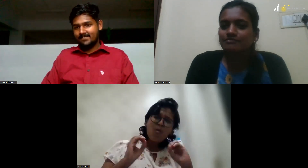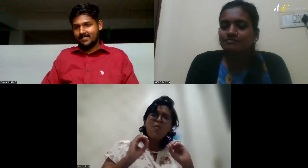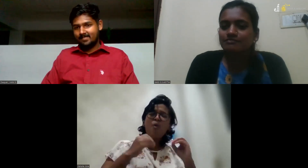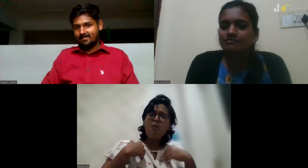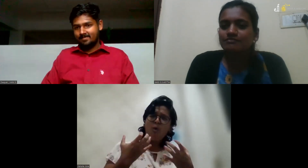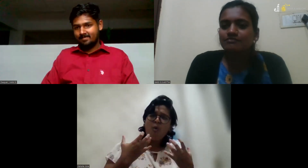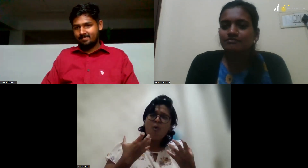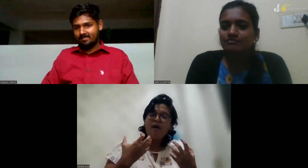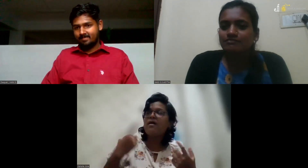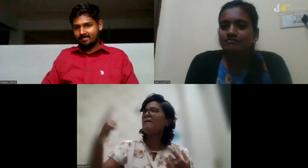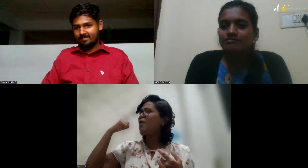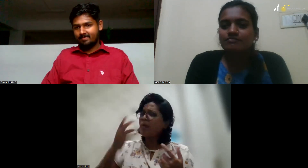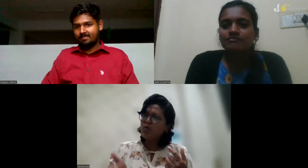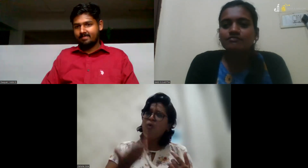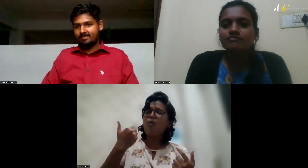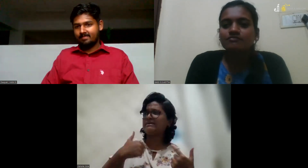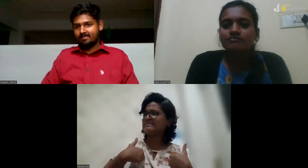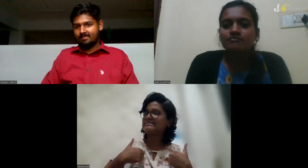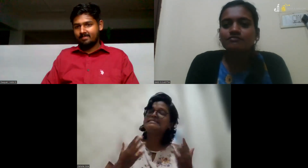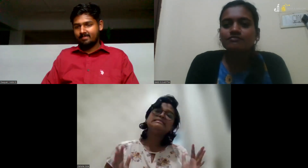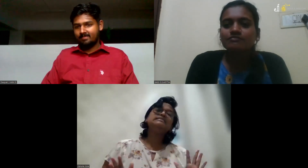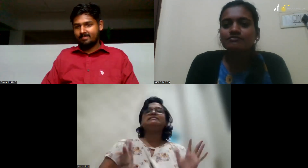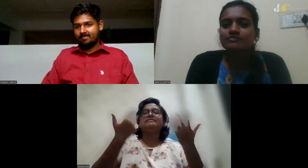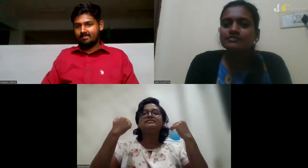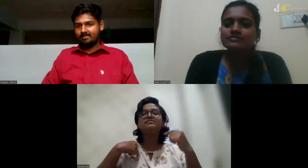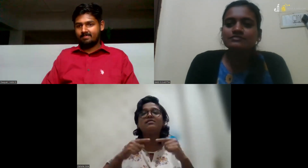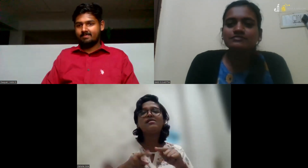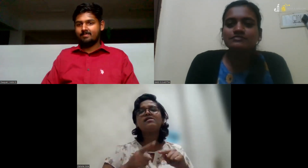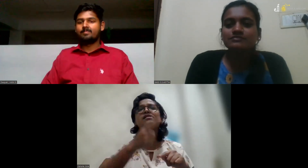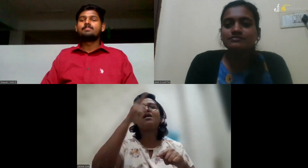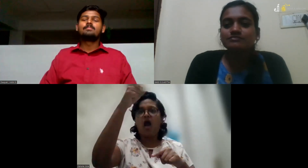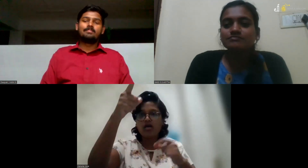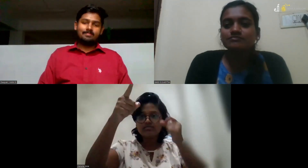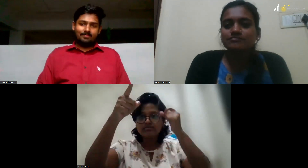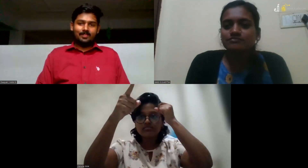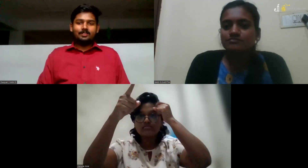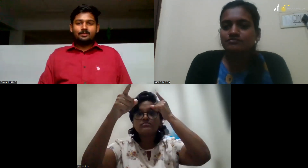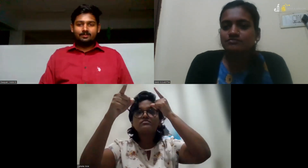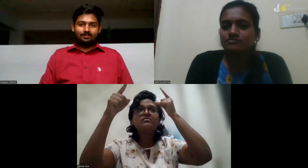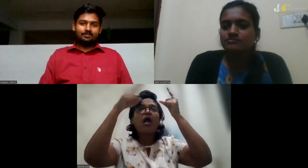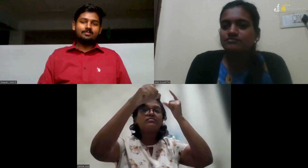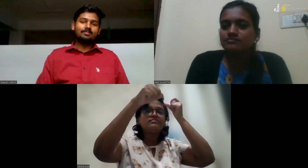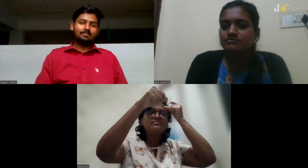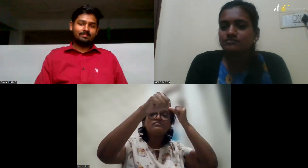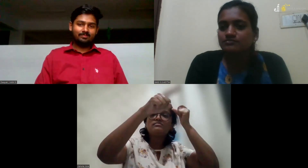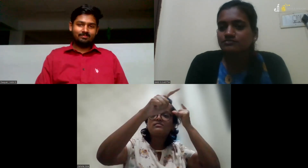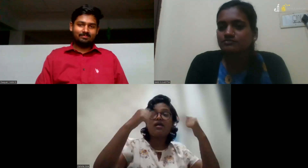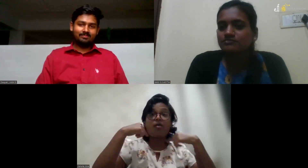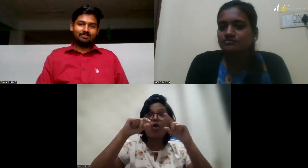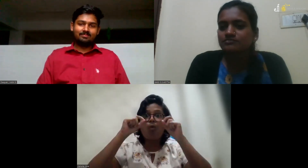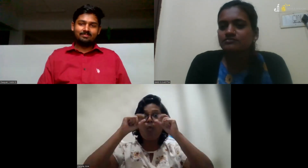travel. I wanted to visit the places. I didn't go there. My mother told me, yes, you can travel and you can